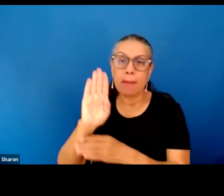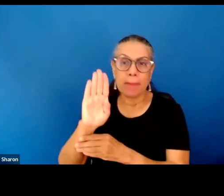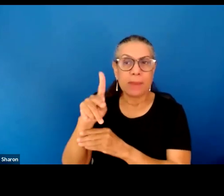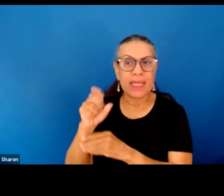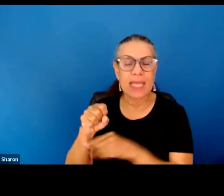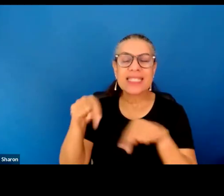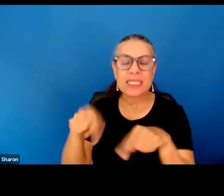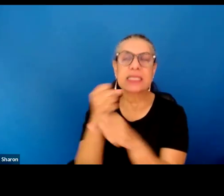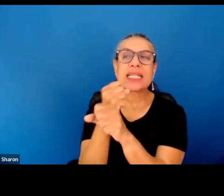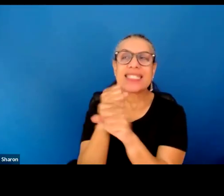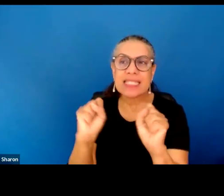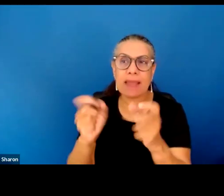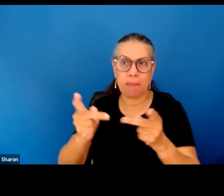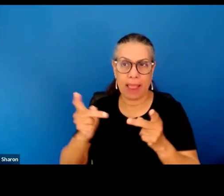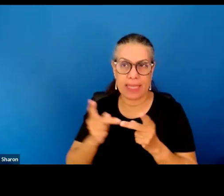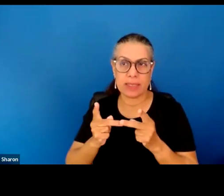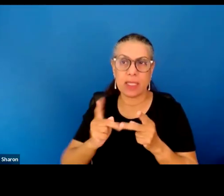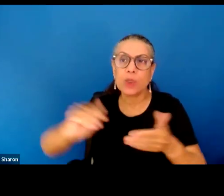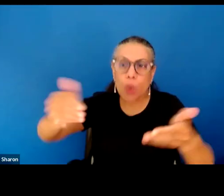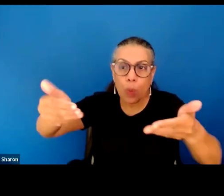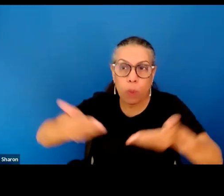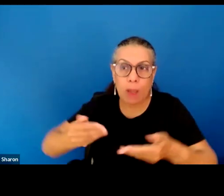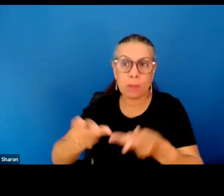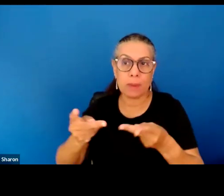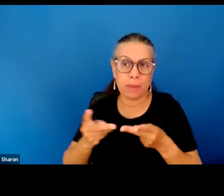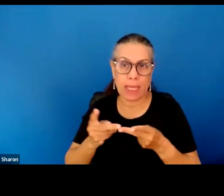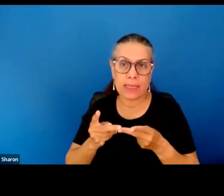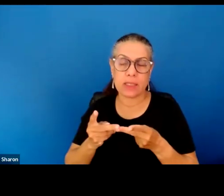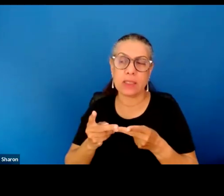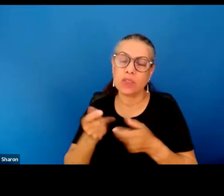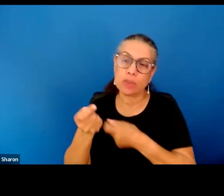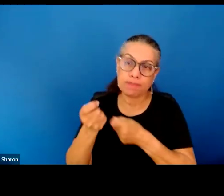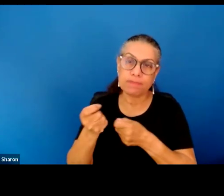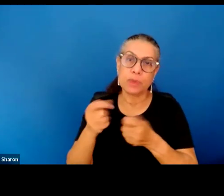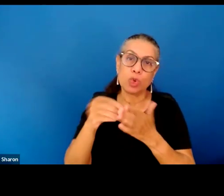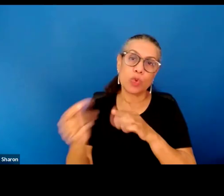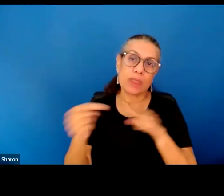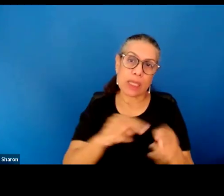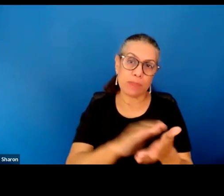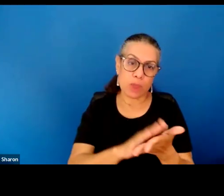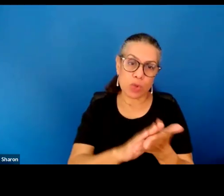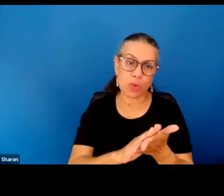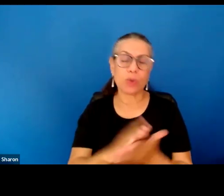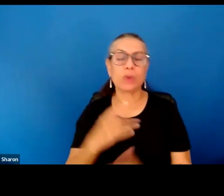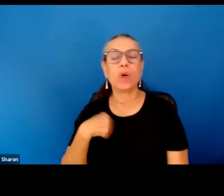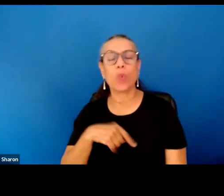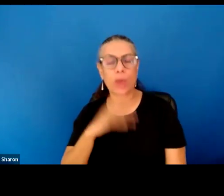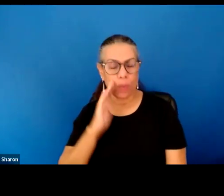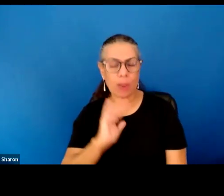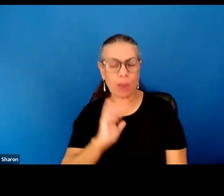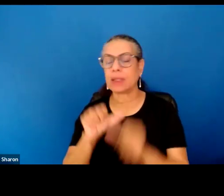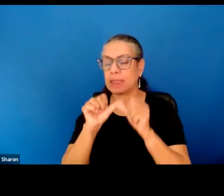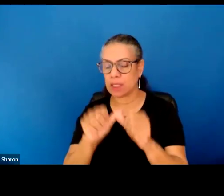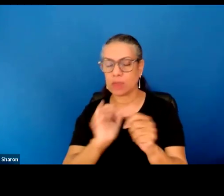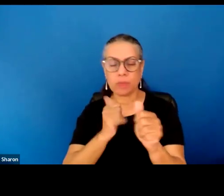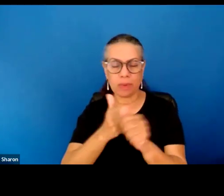safe place and a welcoming place for them, and work with them to get the students here. So we'll continue to update for sure by the next